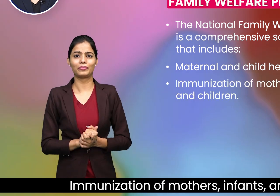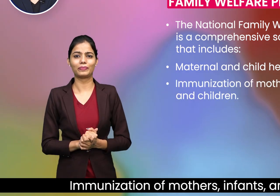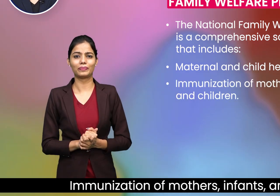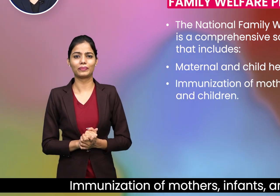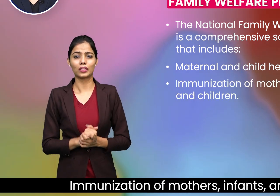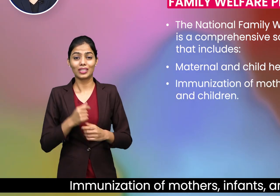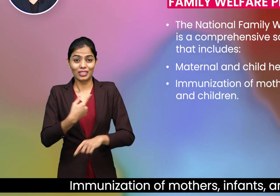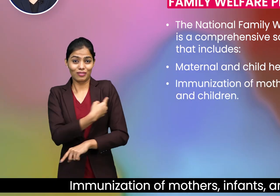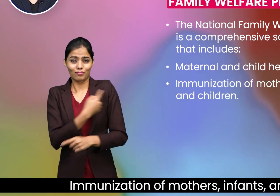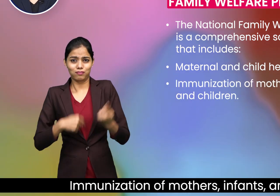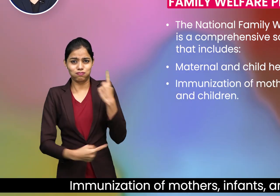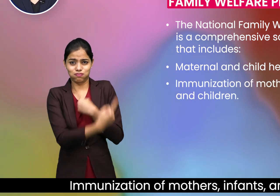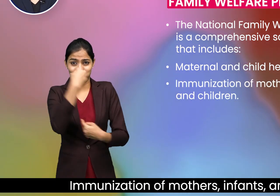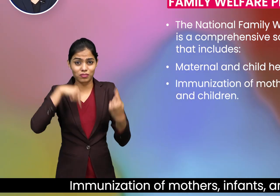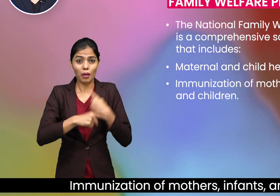immunization of mothers,